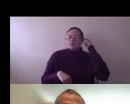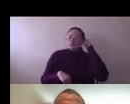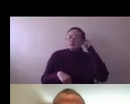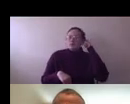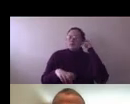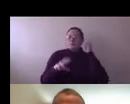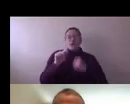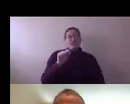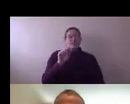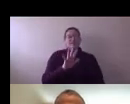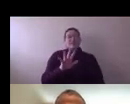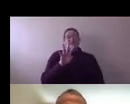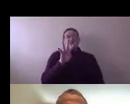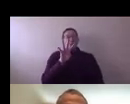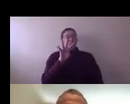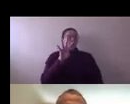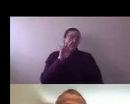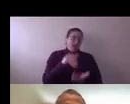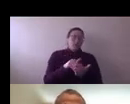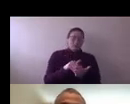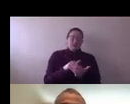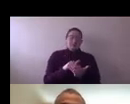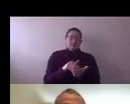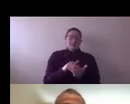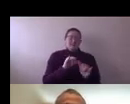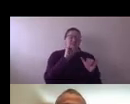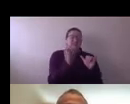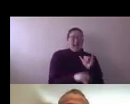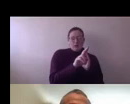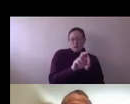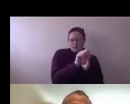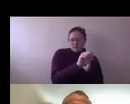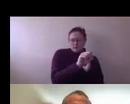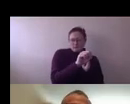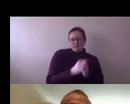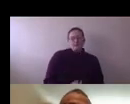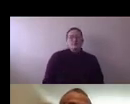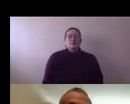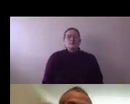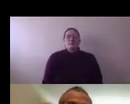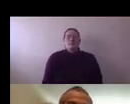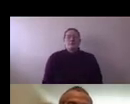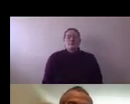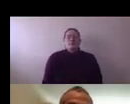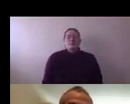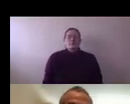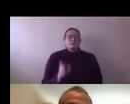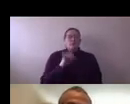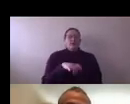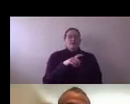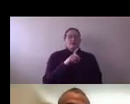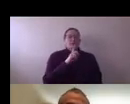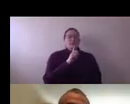about 4,000 of them end up staying in the US. So that's a big turning